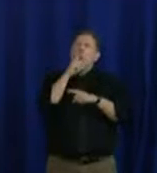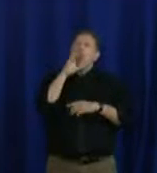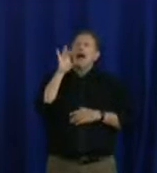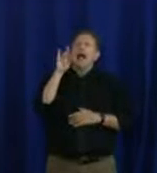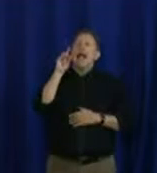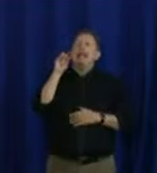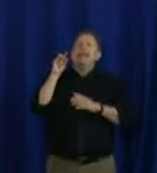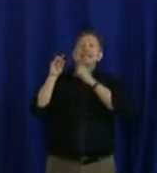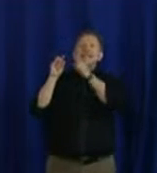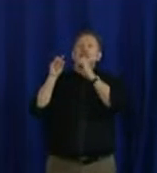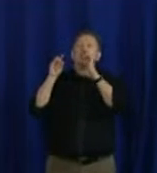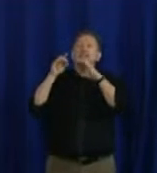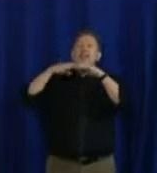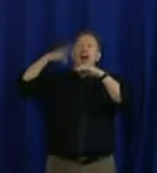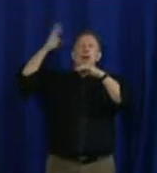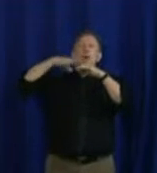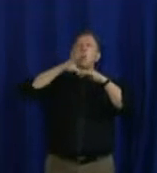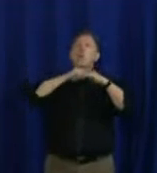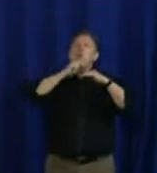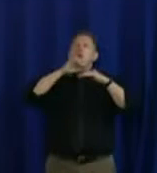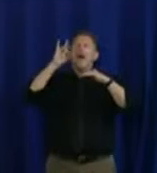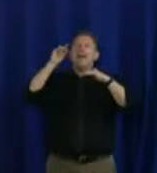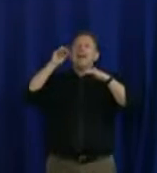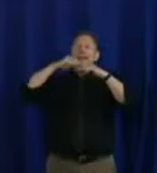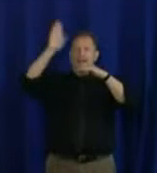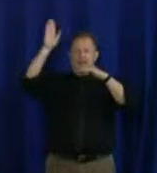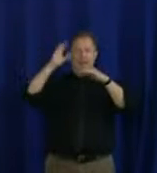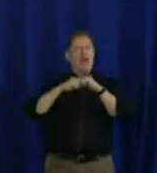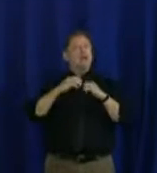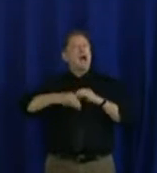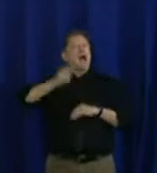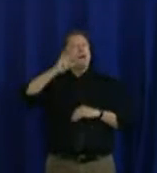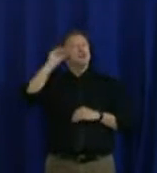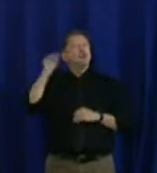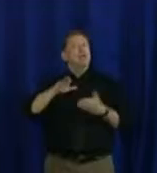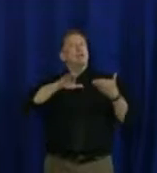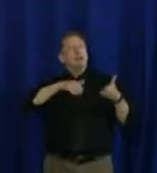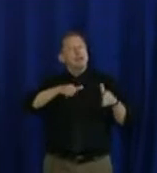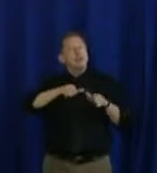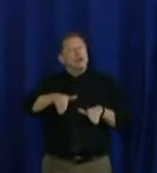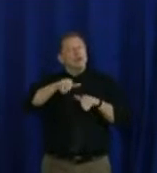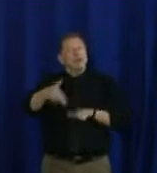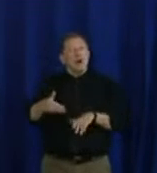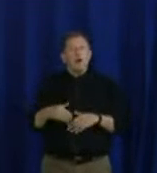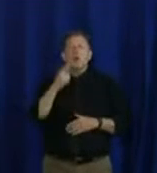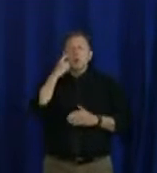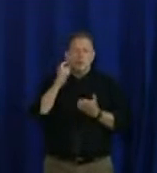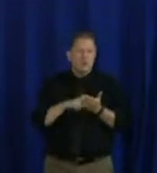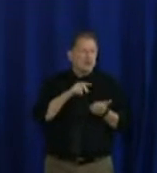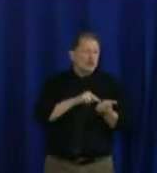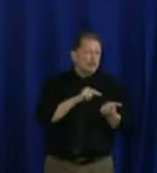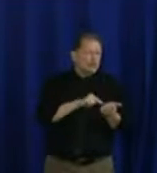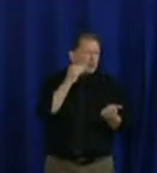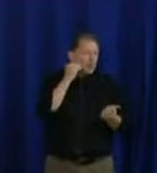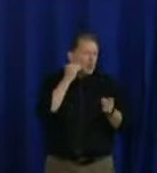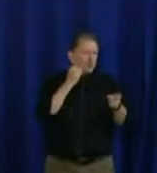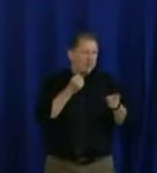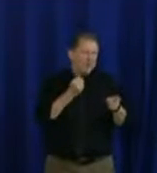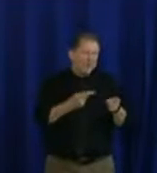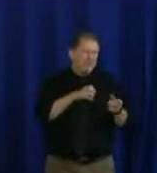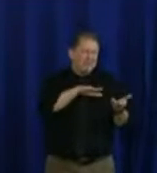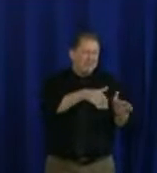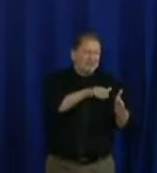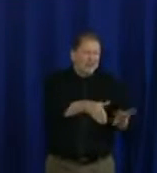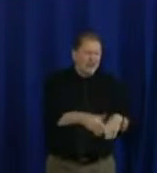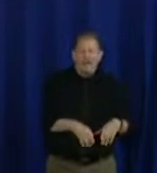in early May, where we were seeing all those deaths, that's when we were seeing a lot of cases, especially in long-term care, a lot of people with underlying conditions being